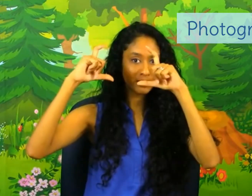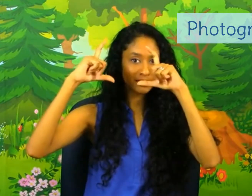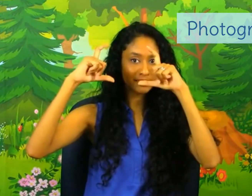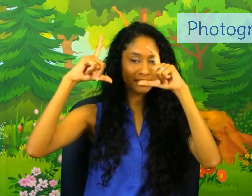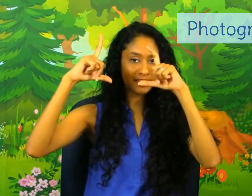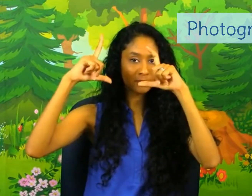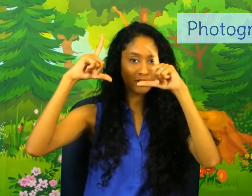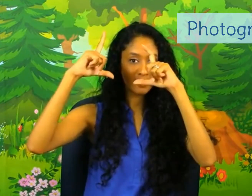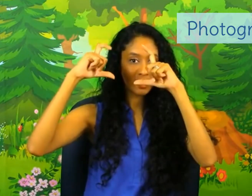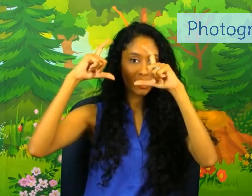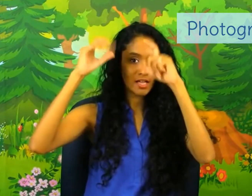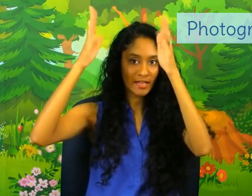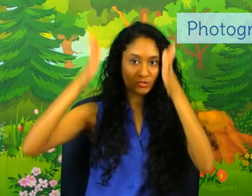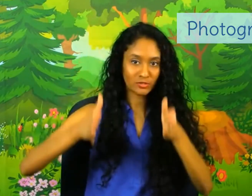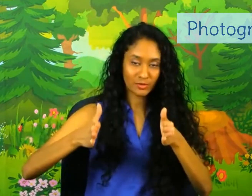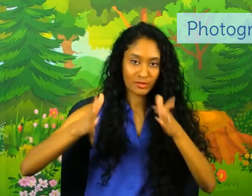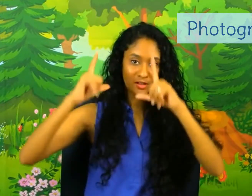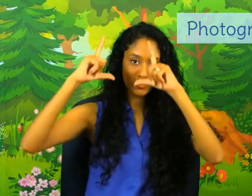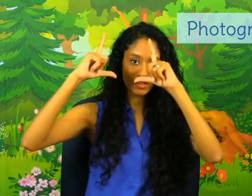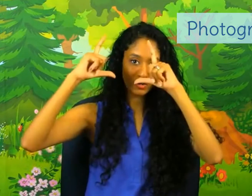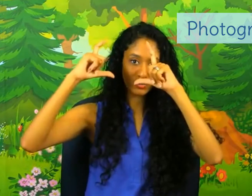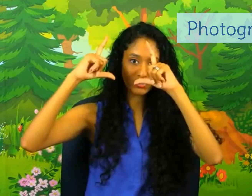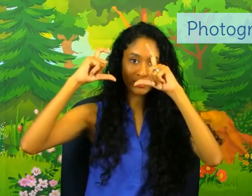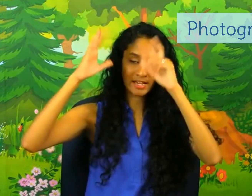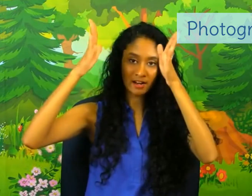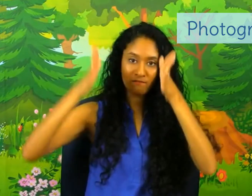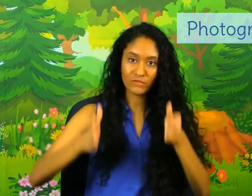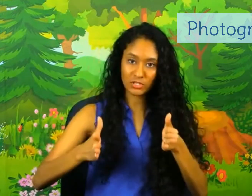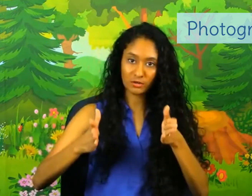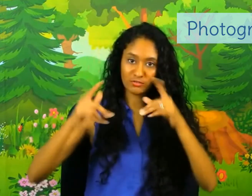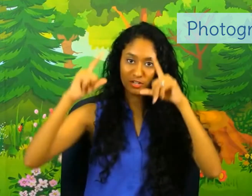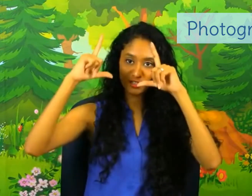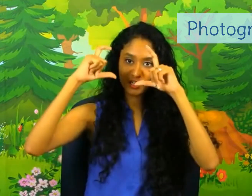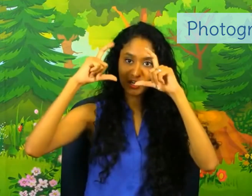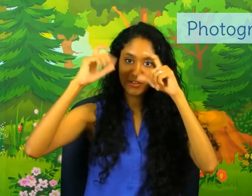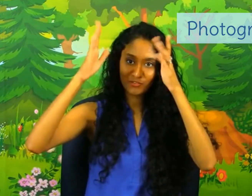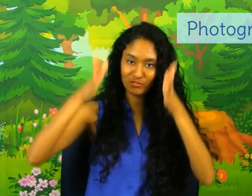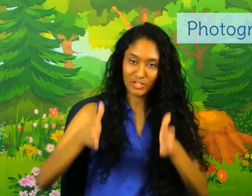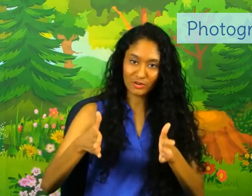click the camera and we are going to sign photographer. Photographer.